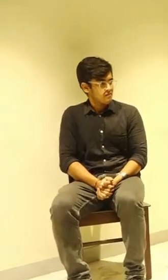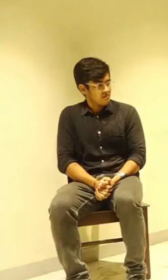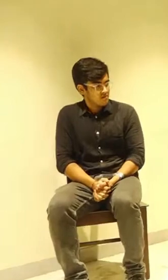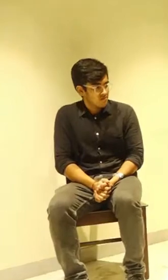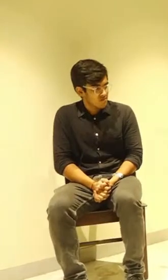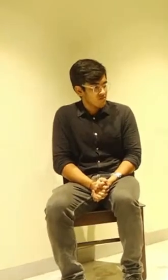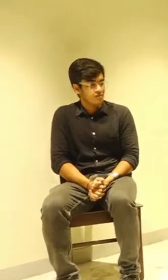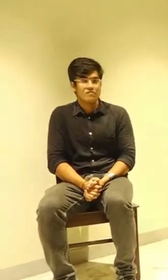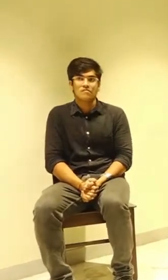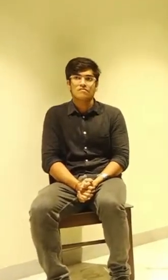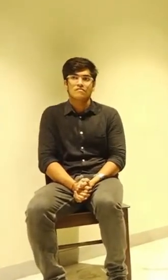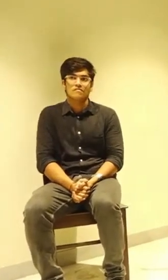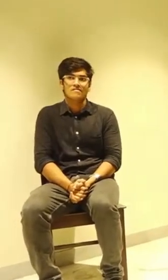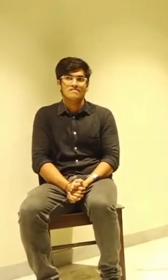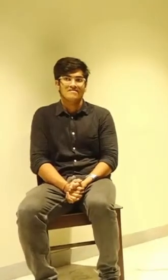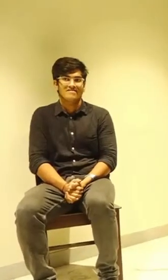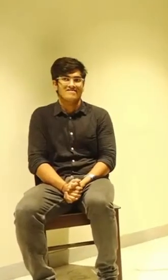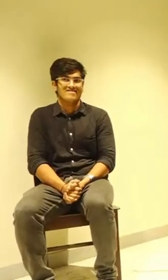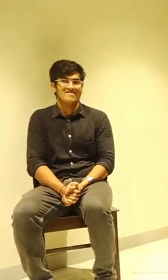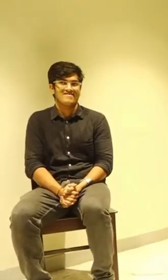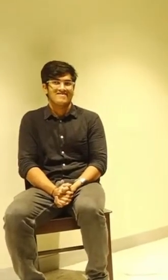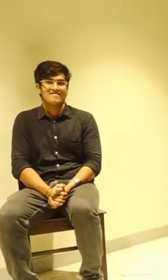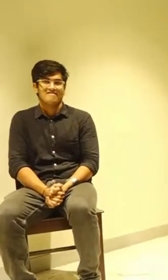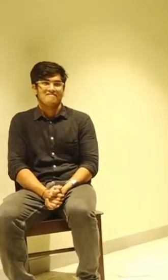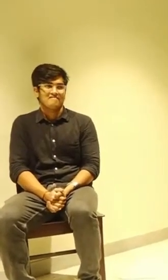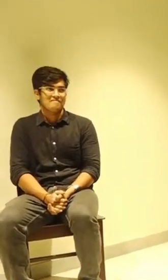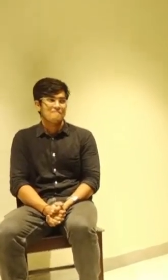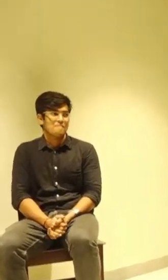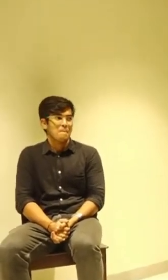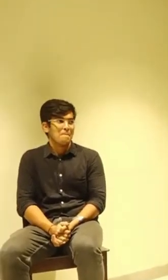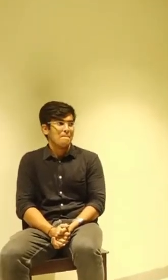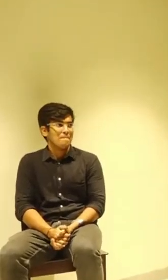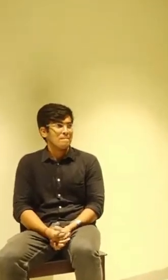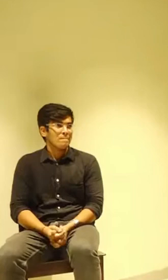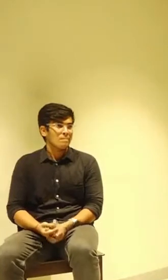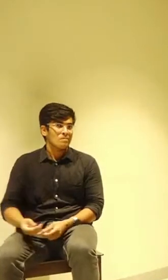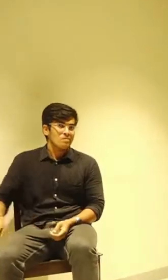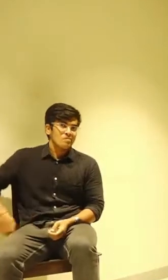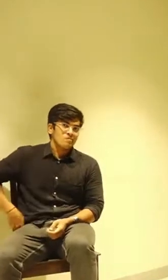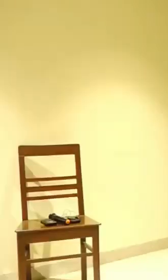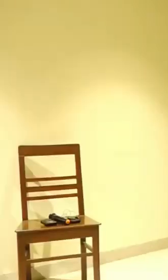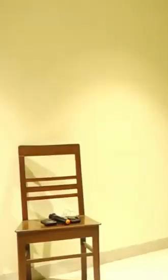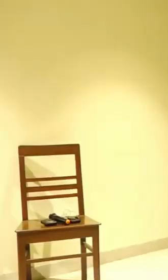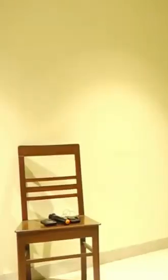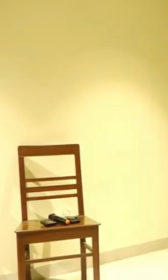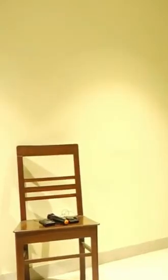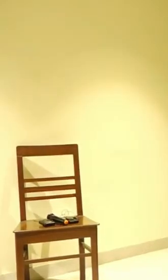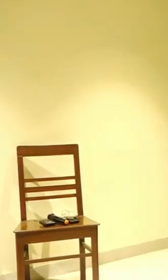Thanks again. It's nice to be able to clap. Sir, would you